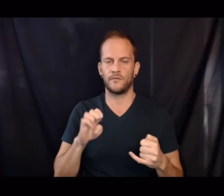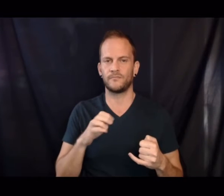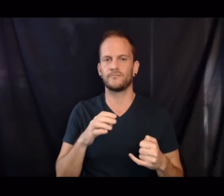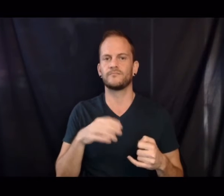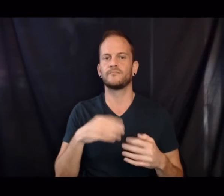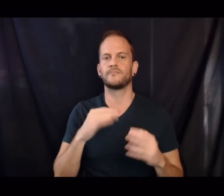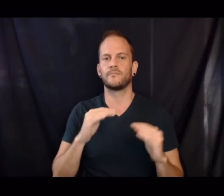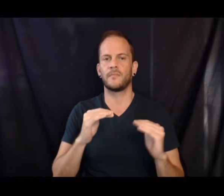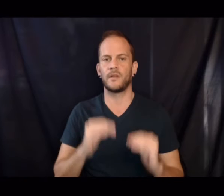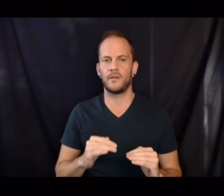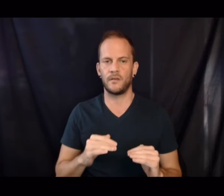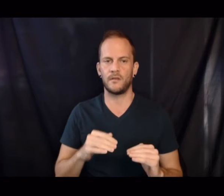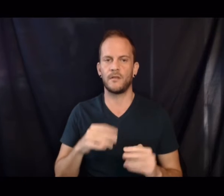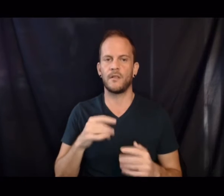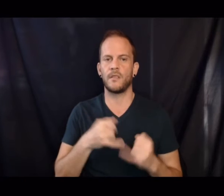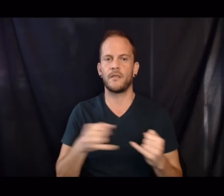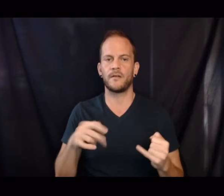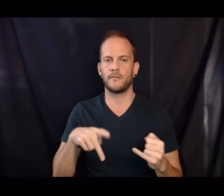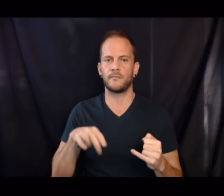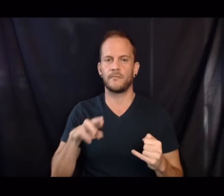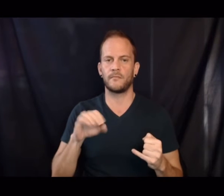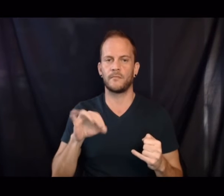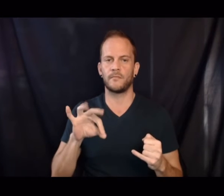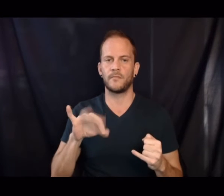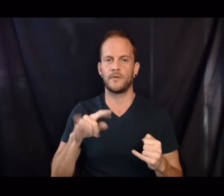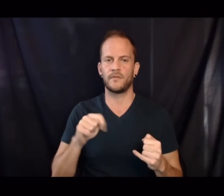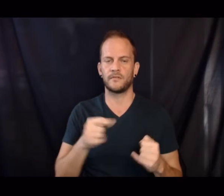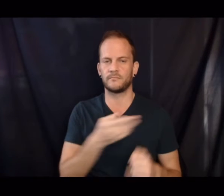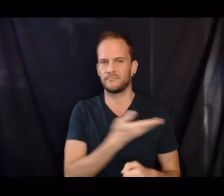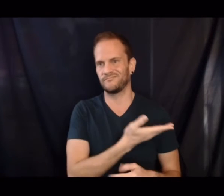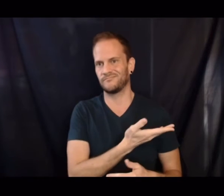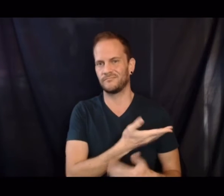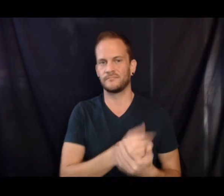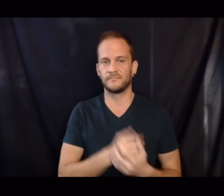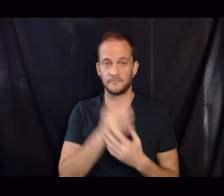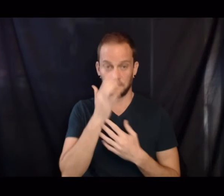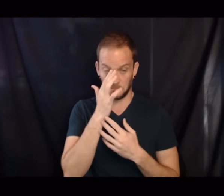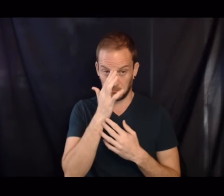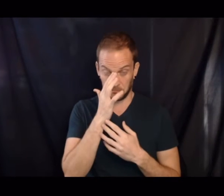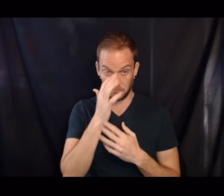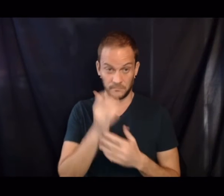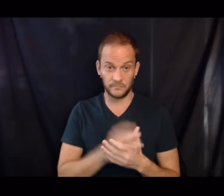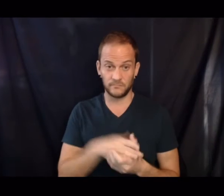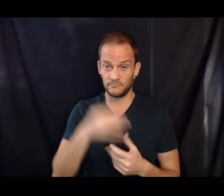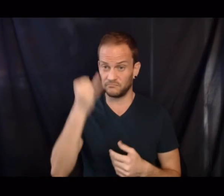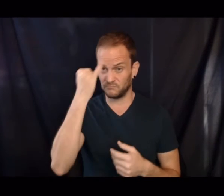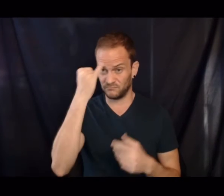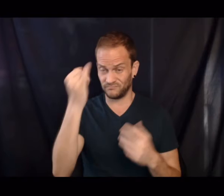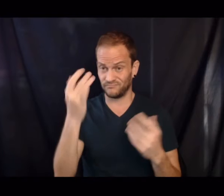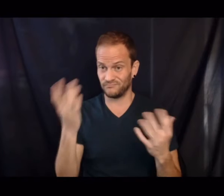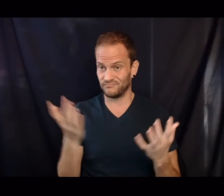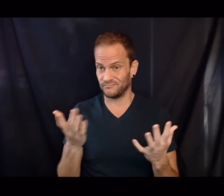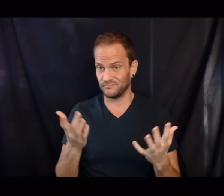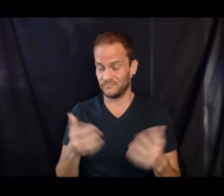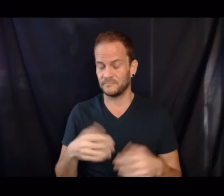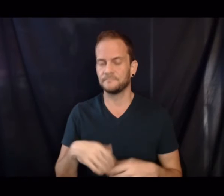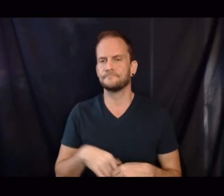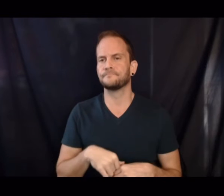is this. A company makes and sells things, items. How